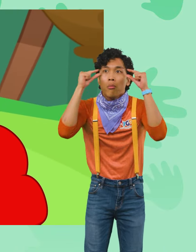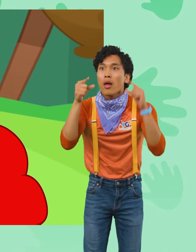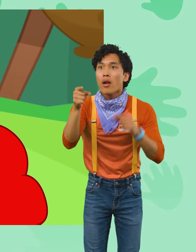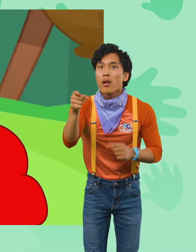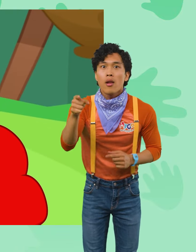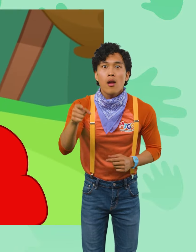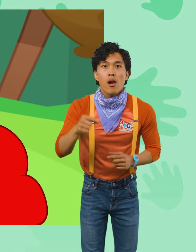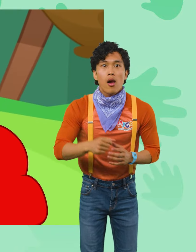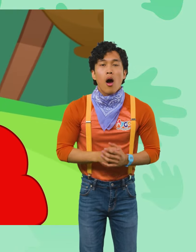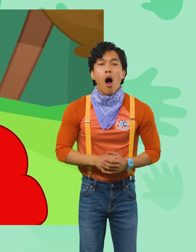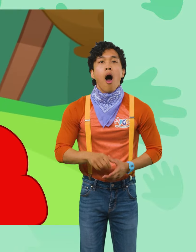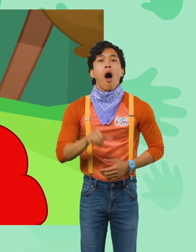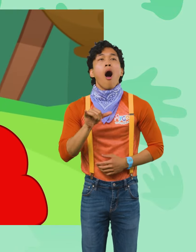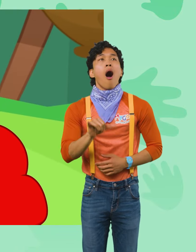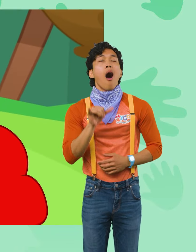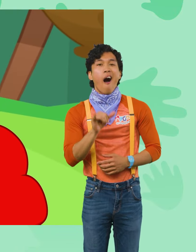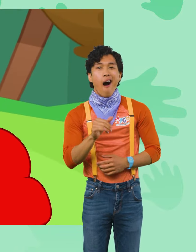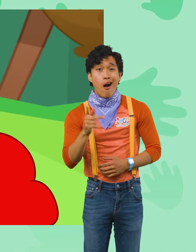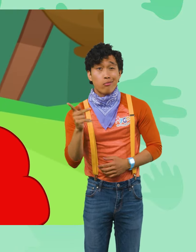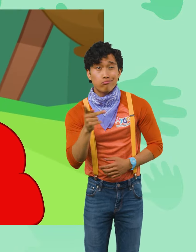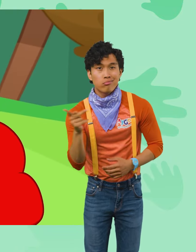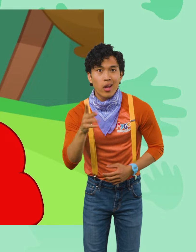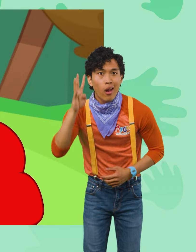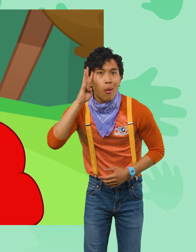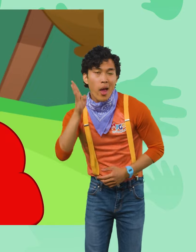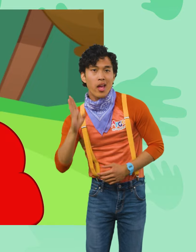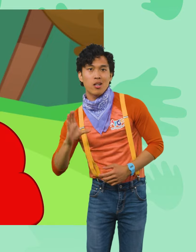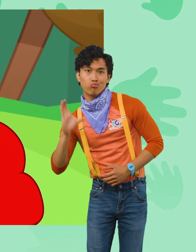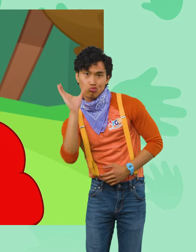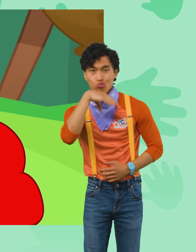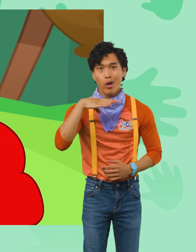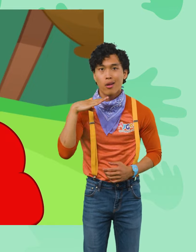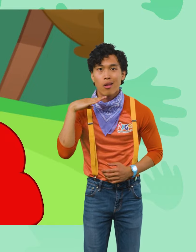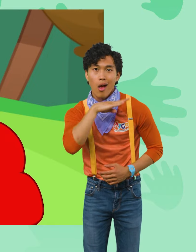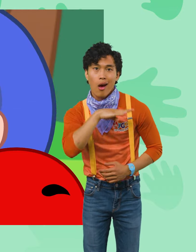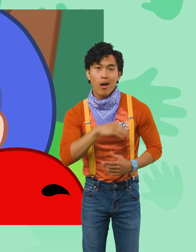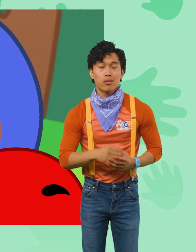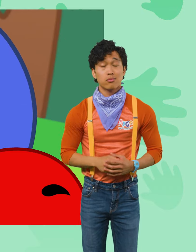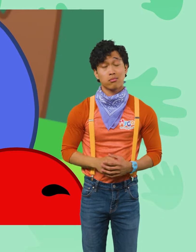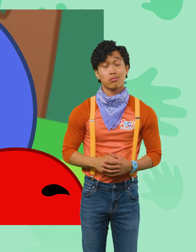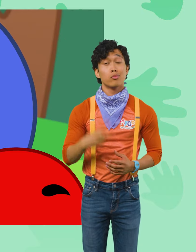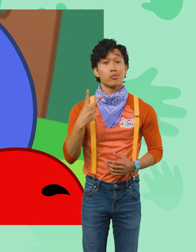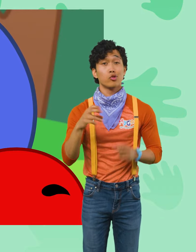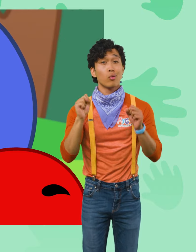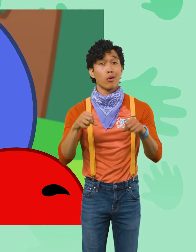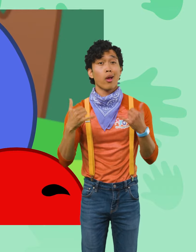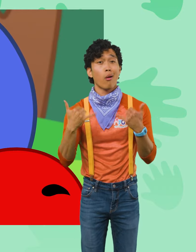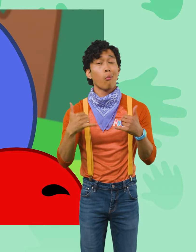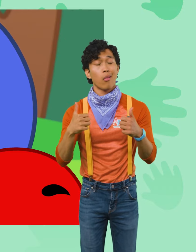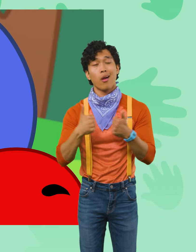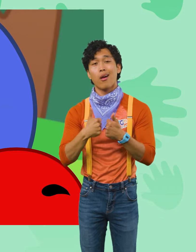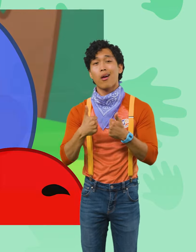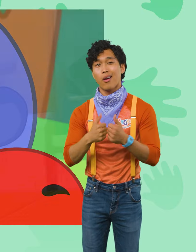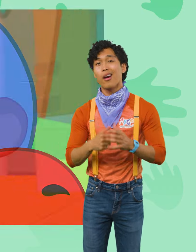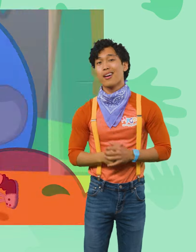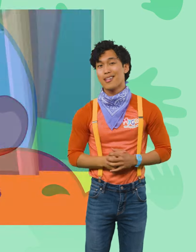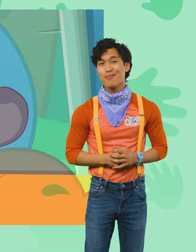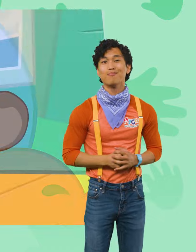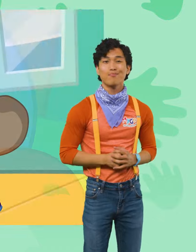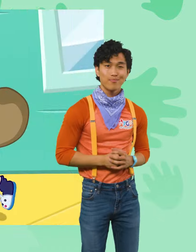Bandits! So, they made up all those strange laws. Two can play at that game.